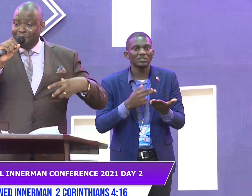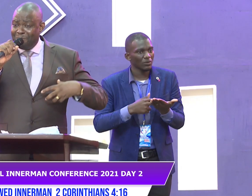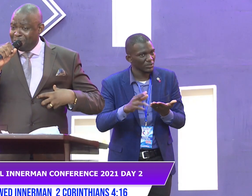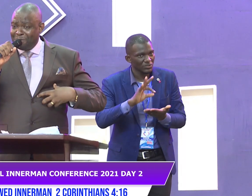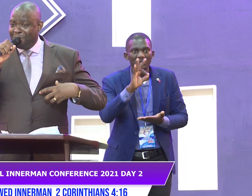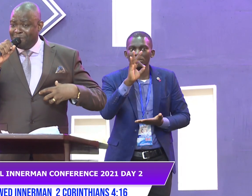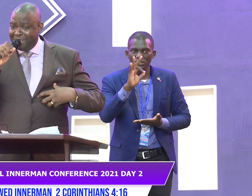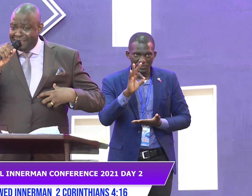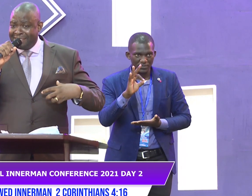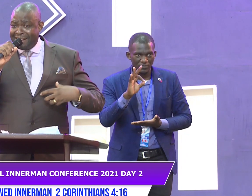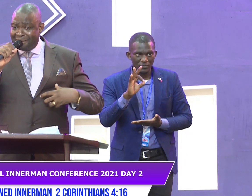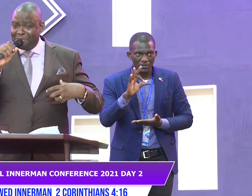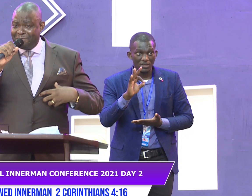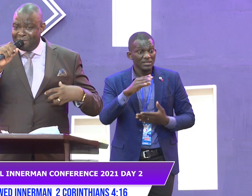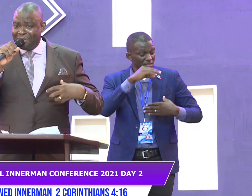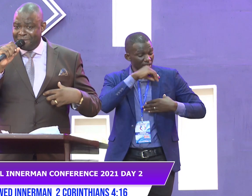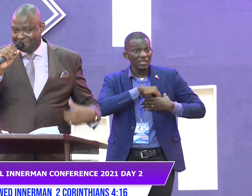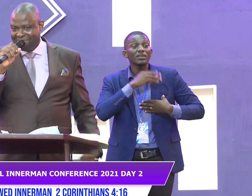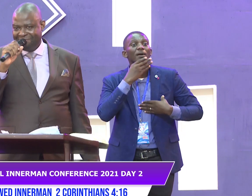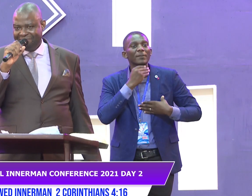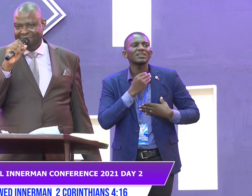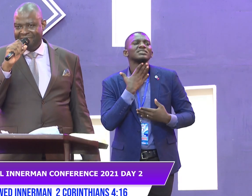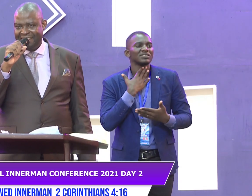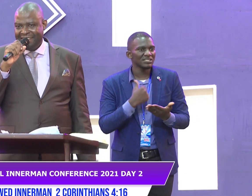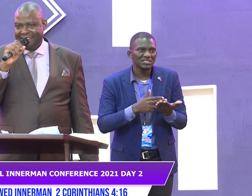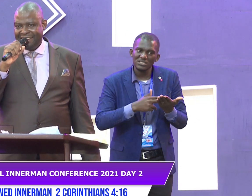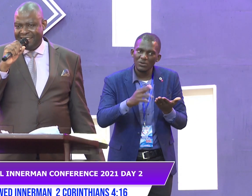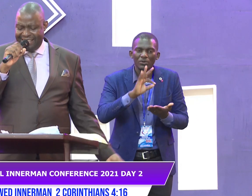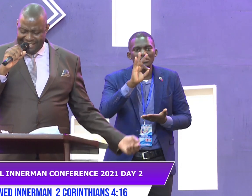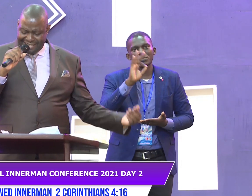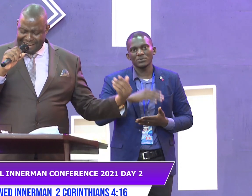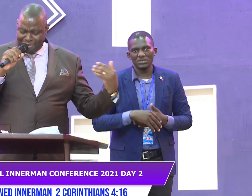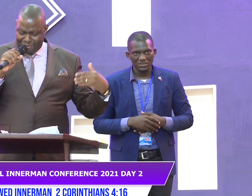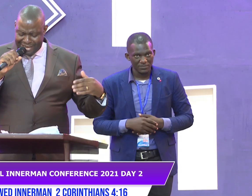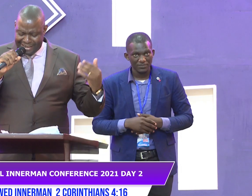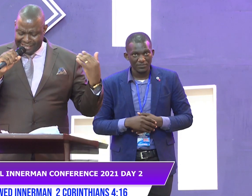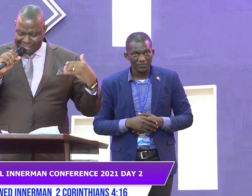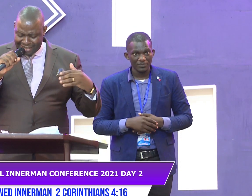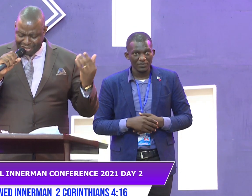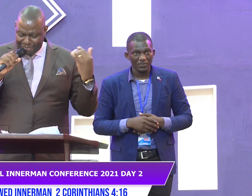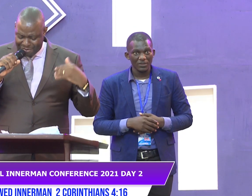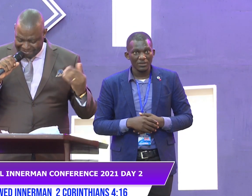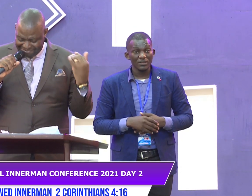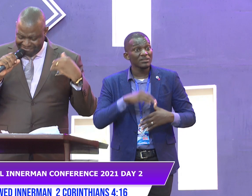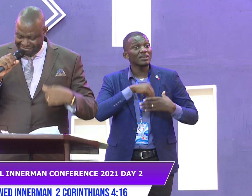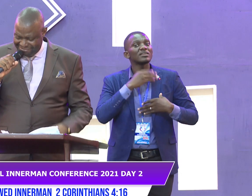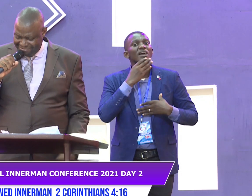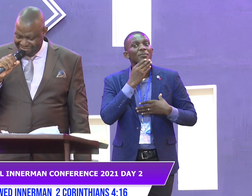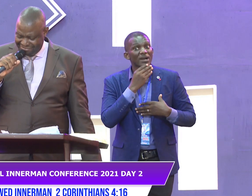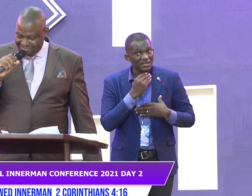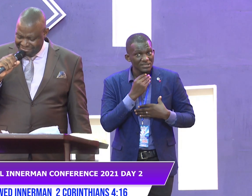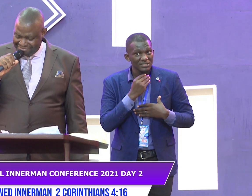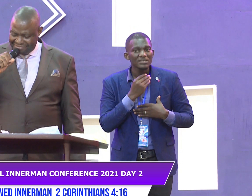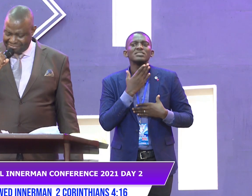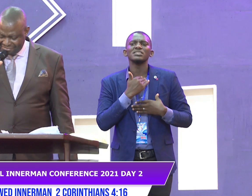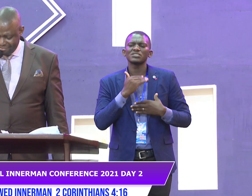Holy Spirit. The inner man requires and wants the Holy Spirit. Why